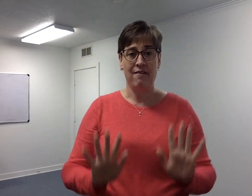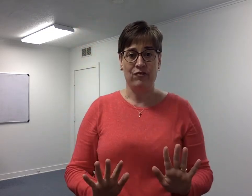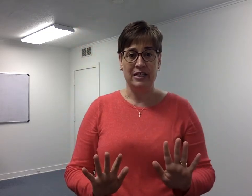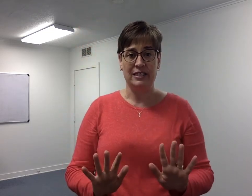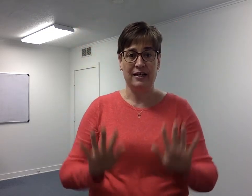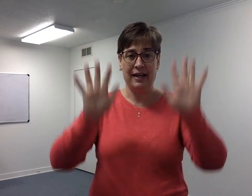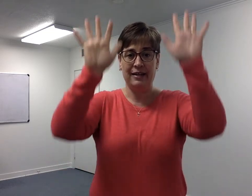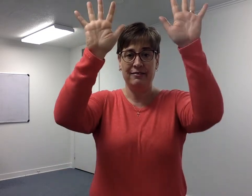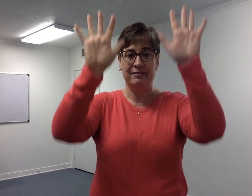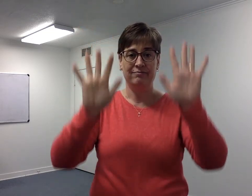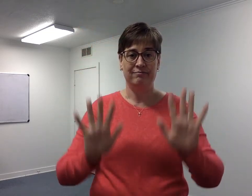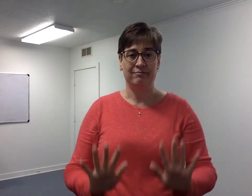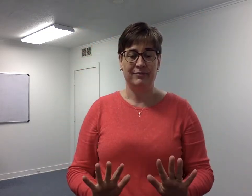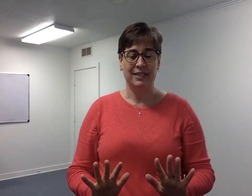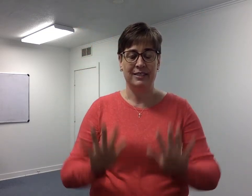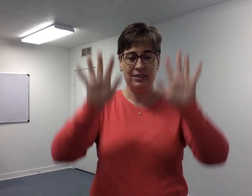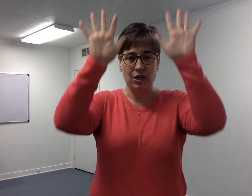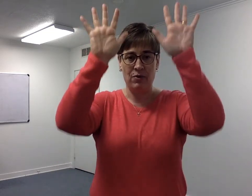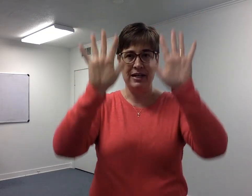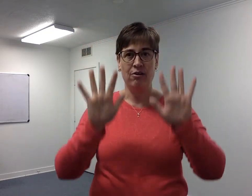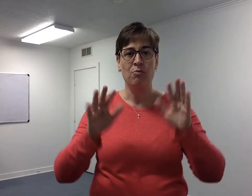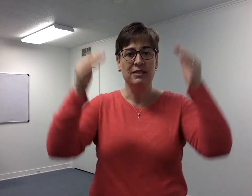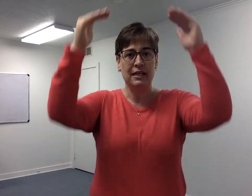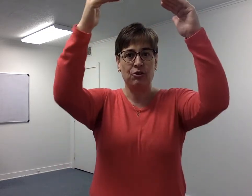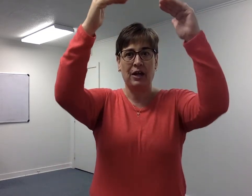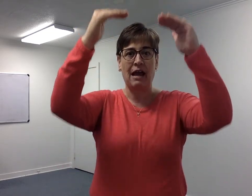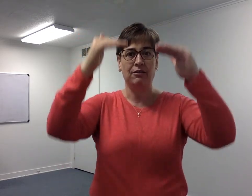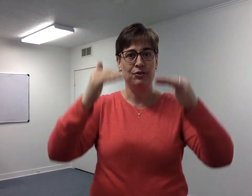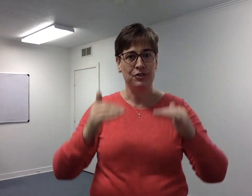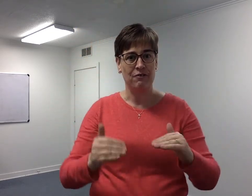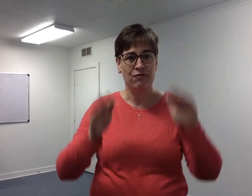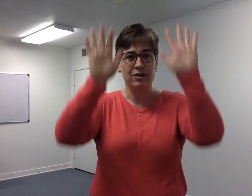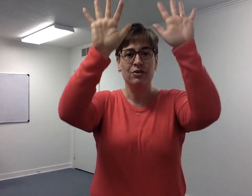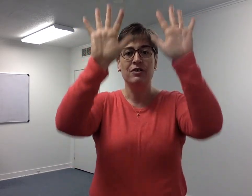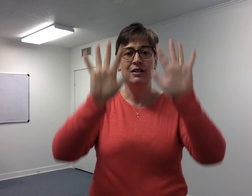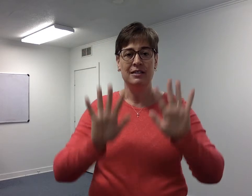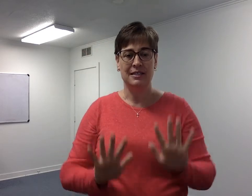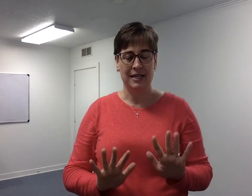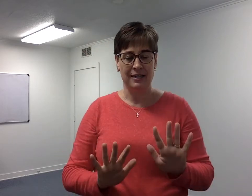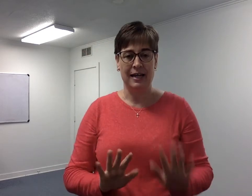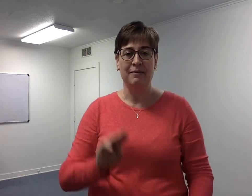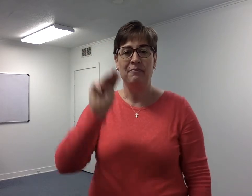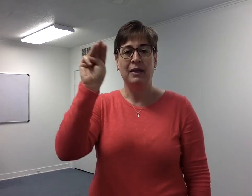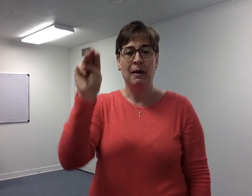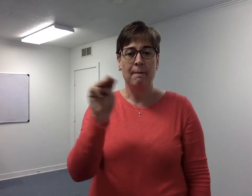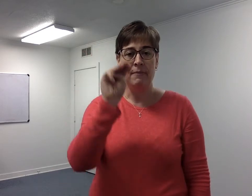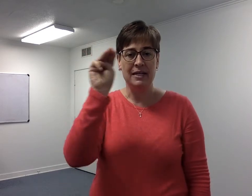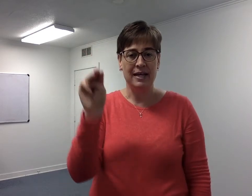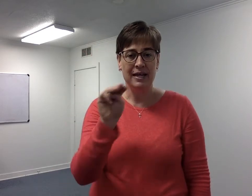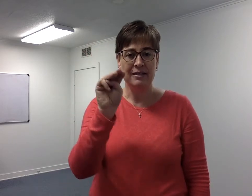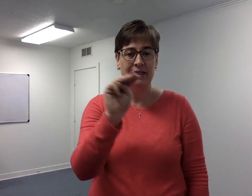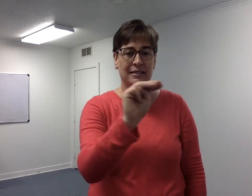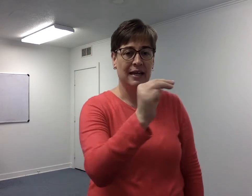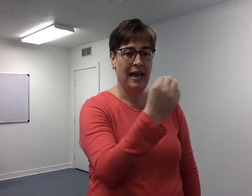every Sunday it's going down, almost like your calendar's here in front of you, Sunday. Monday is an